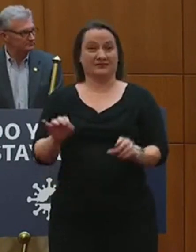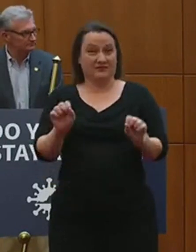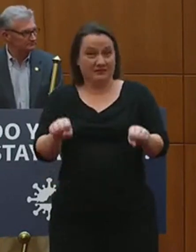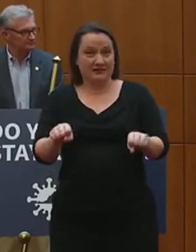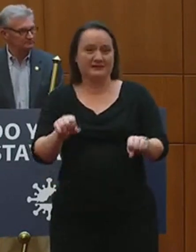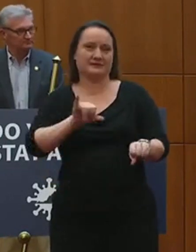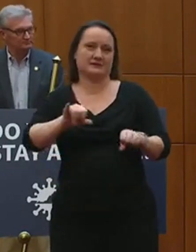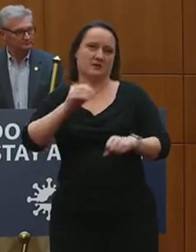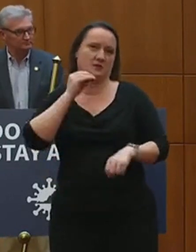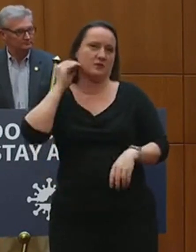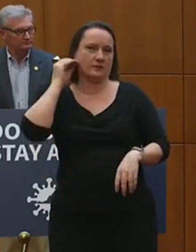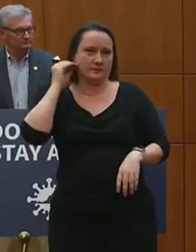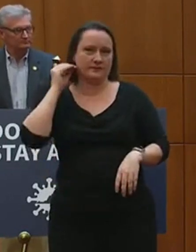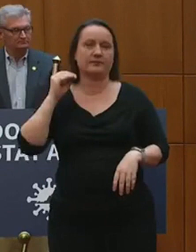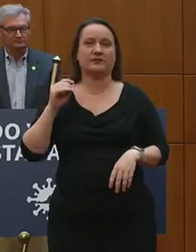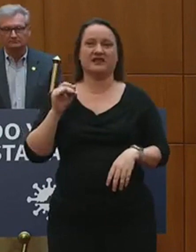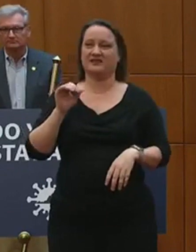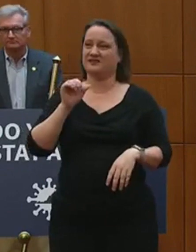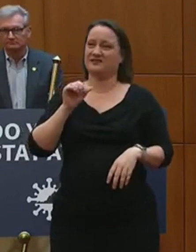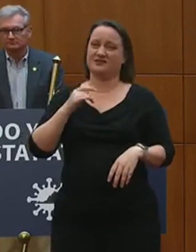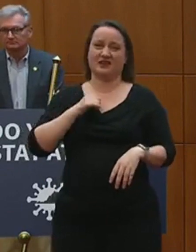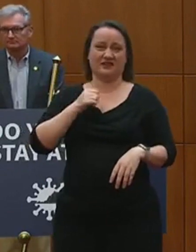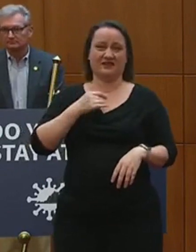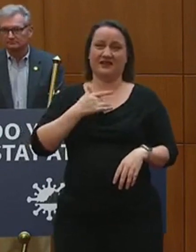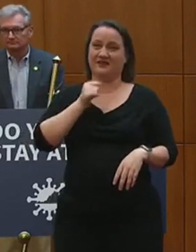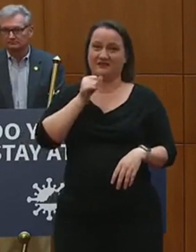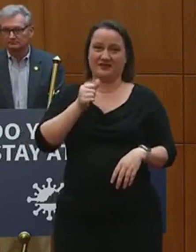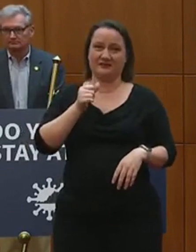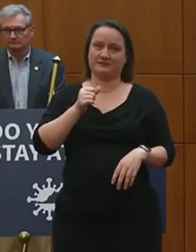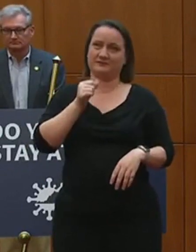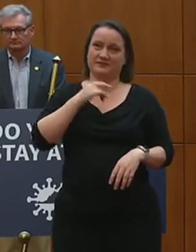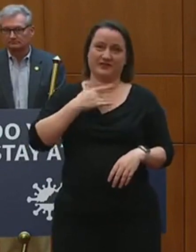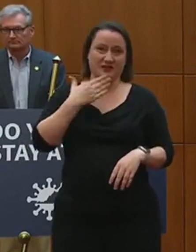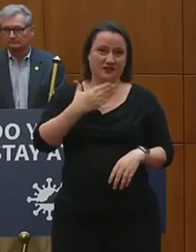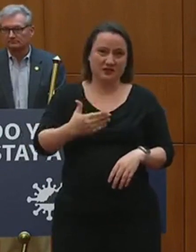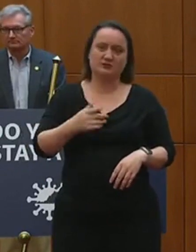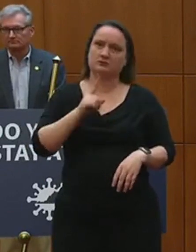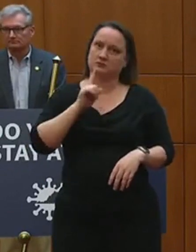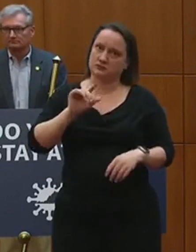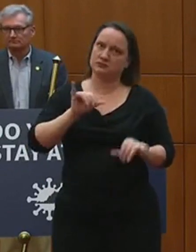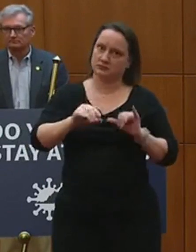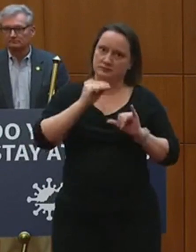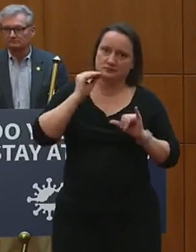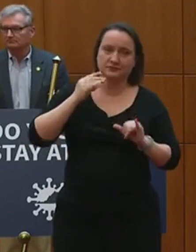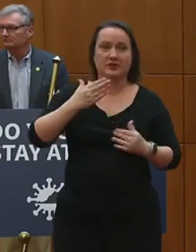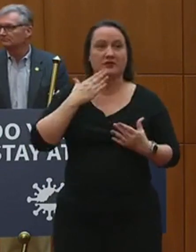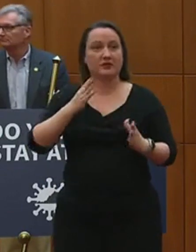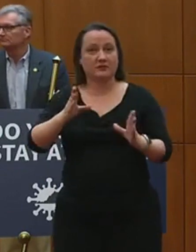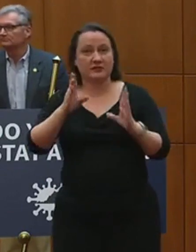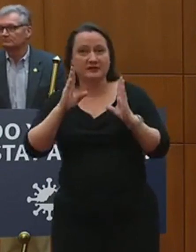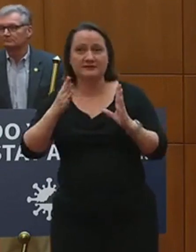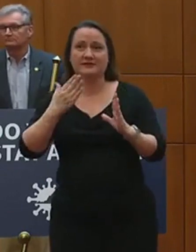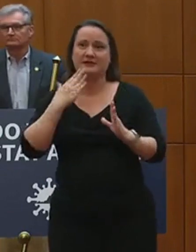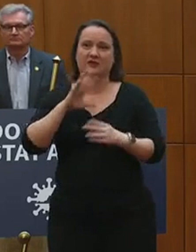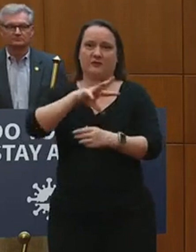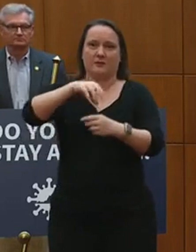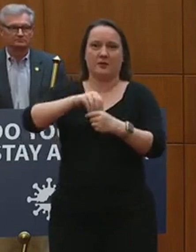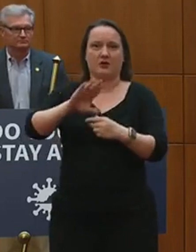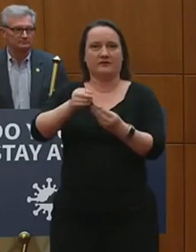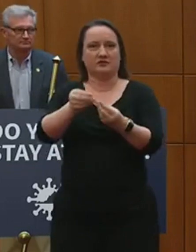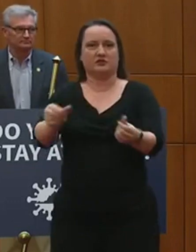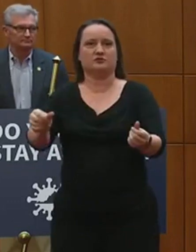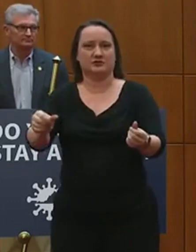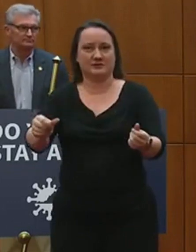home, especially if you aren't feeling well. So thank you all again for listening, for being part of the solution. We